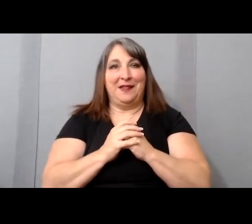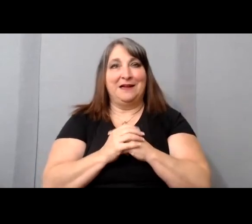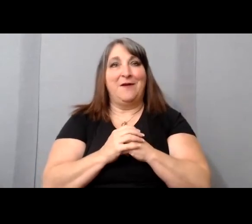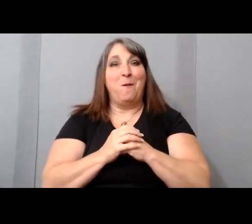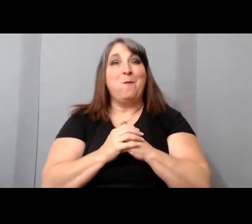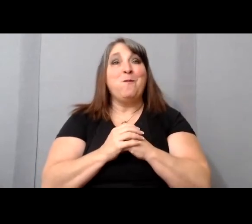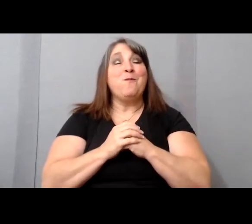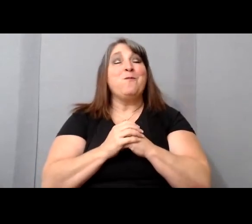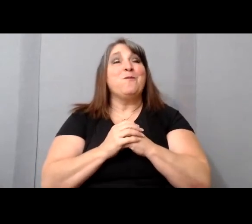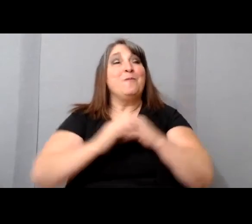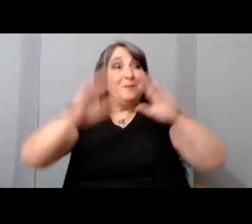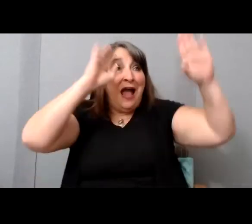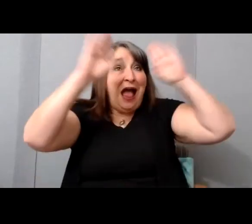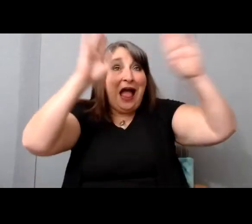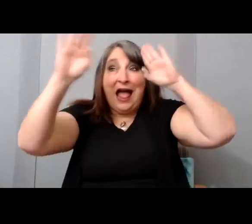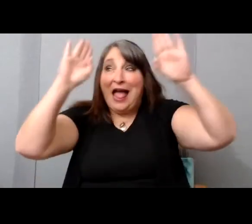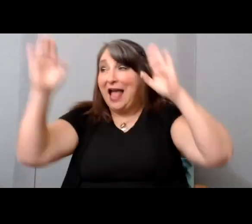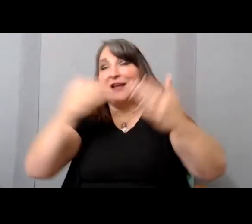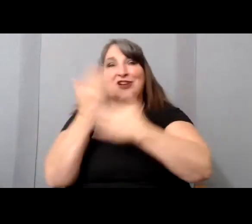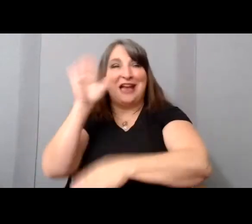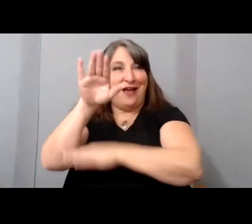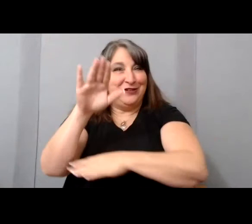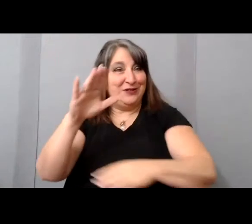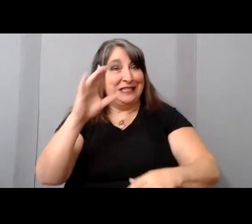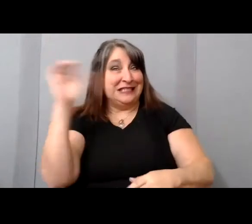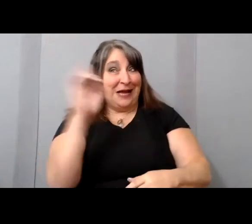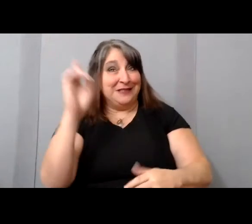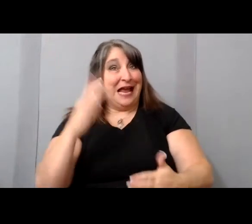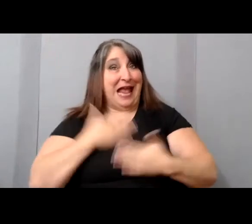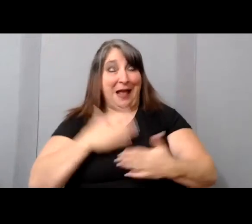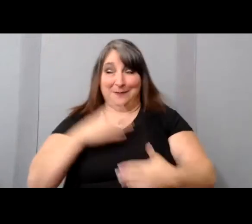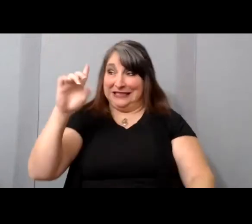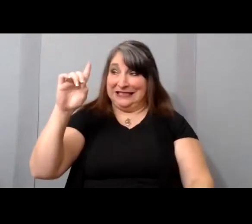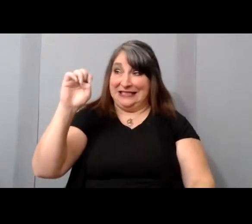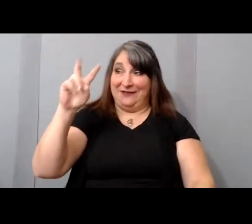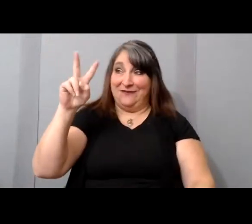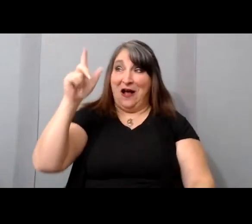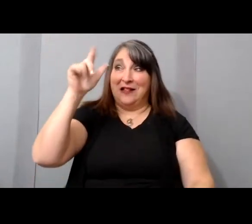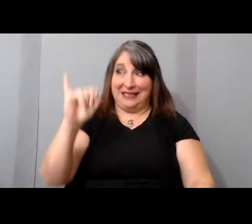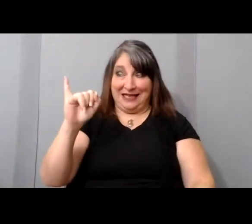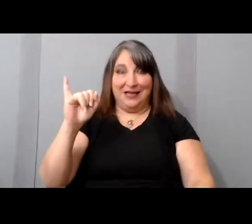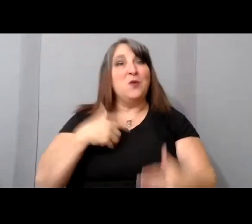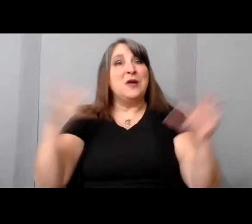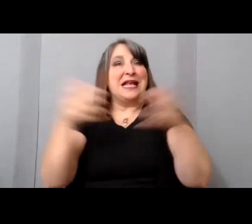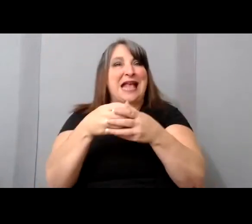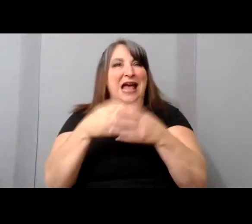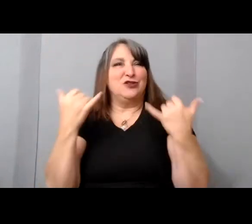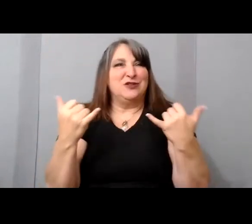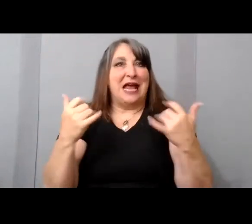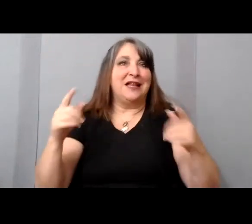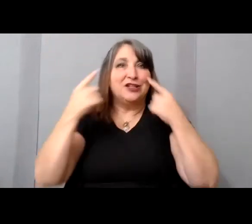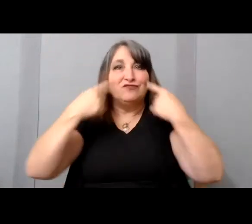Hi, everyone. Good afternoon, Democrats, and happy Diwali. So we gather here today triumphant because we